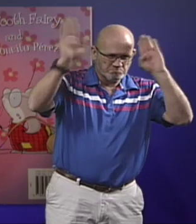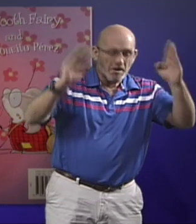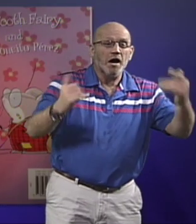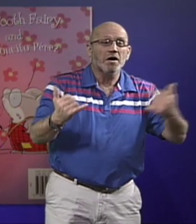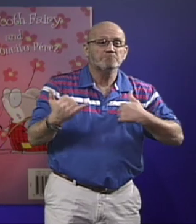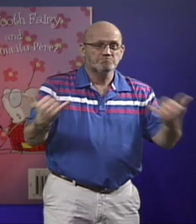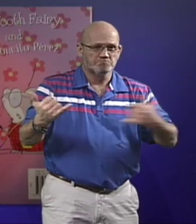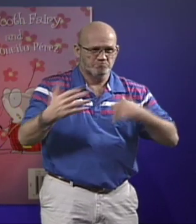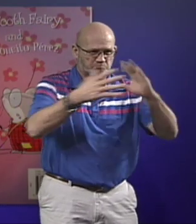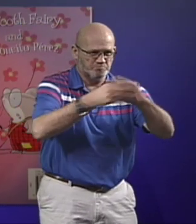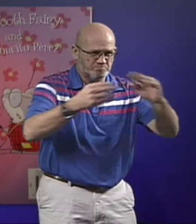Well, hello.